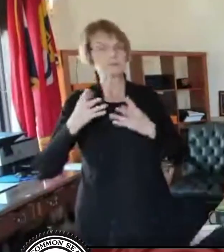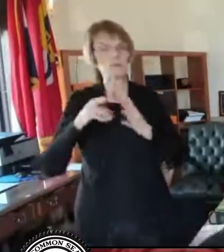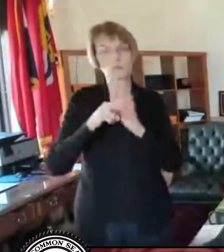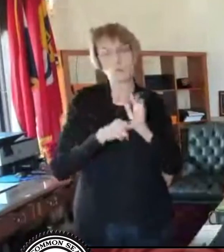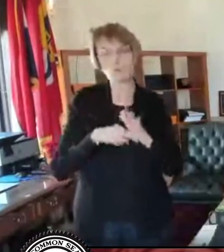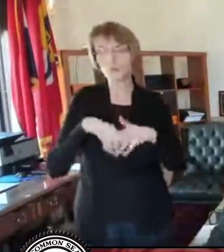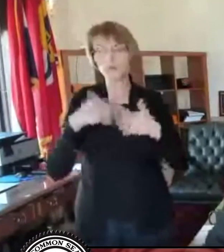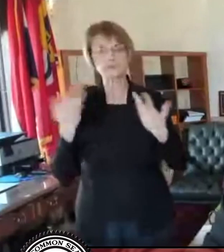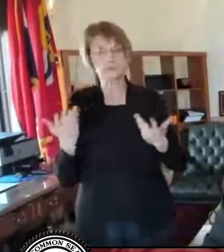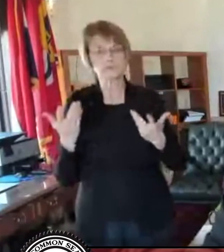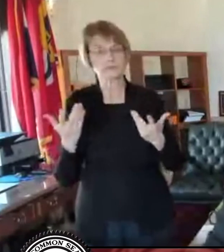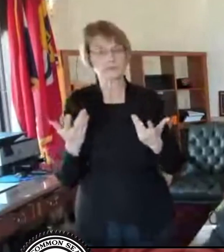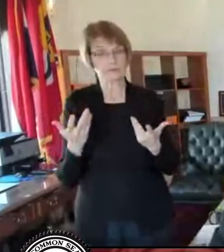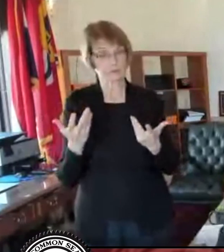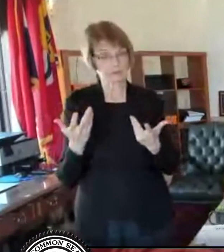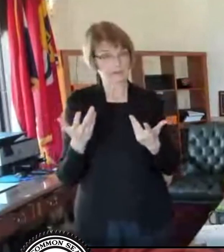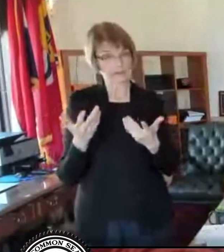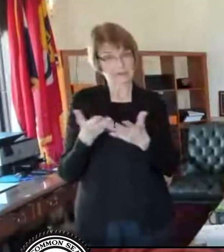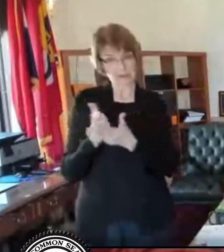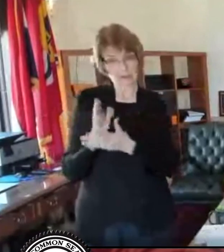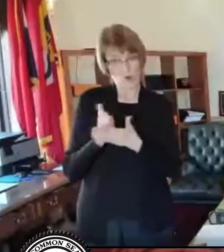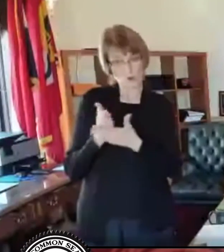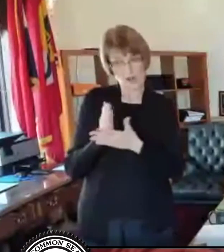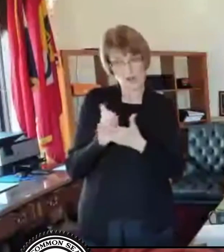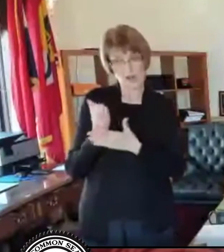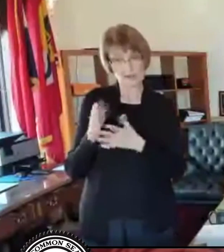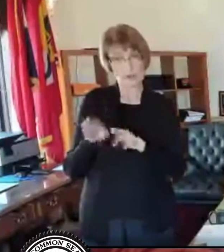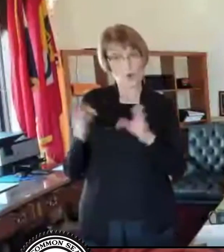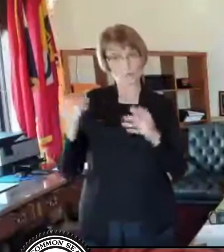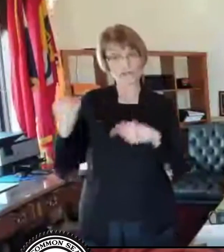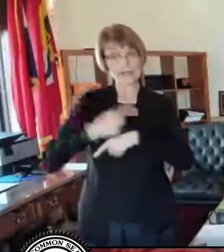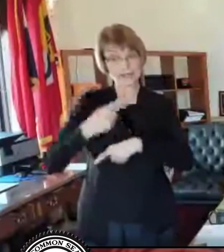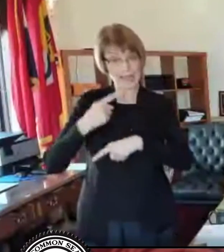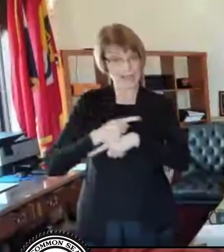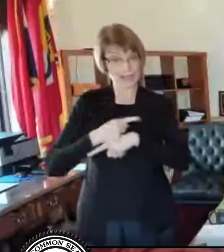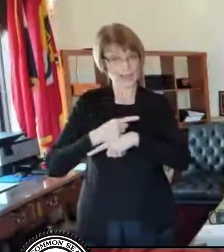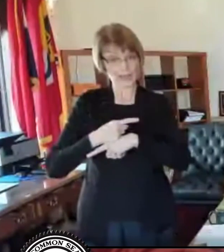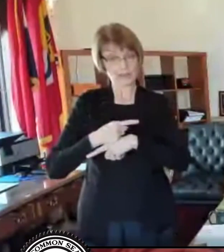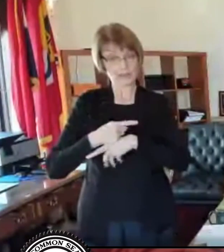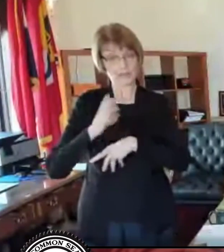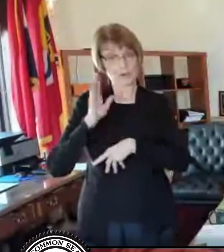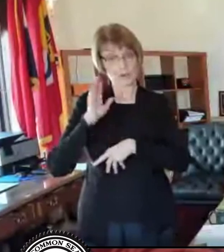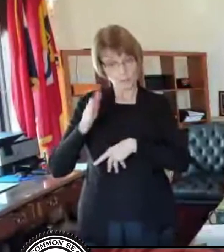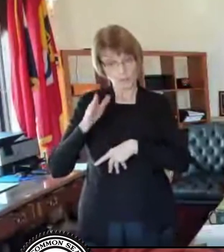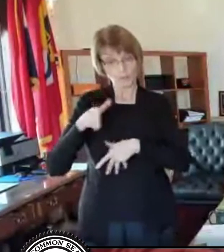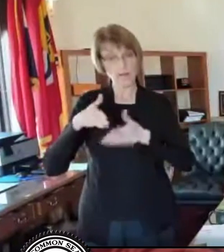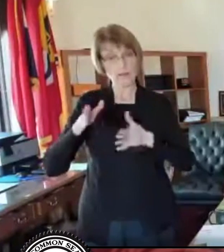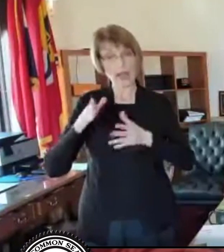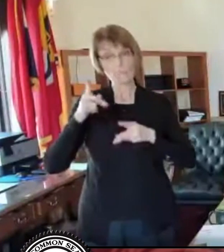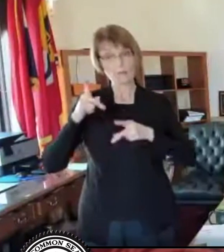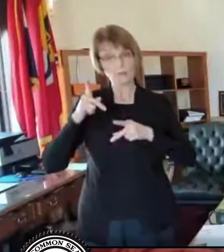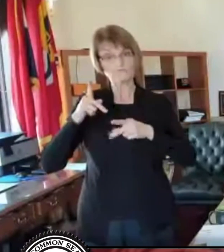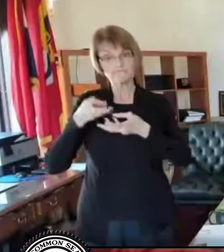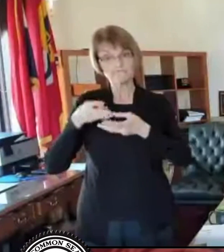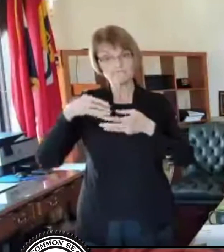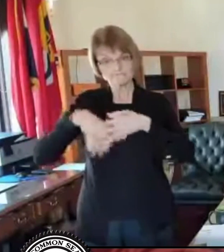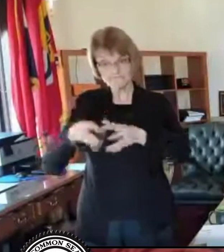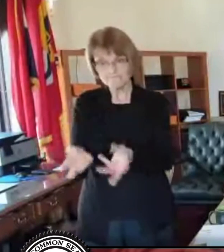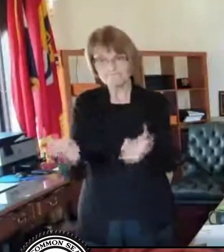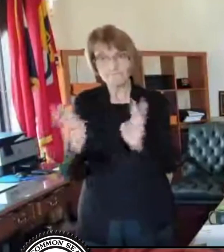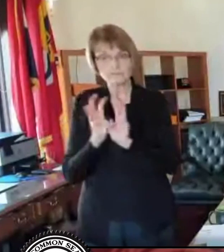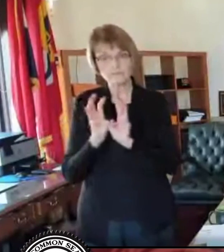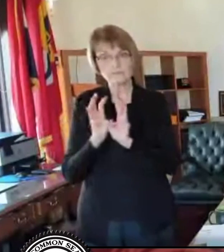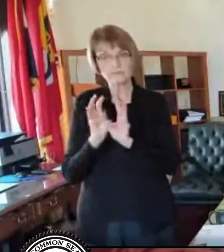the Cardinals to have fans in the stands on opening day? Well, we are proceeding cautiously. And to say that we're celebrating, I think, is